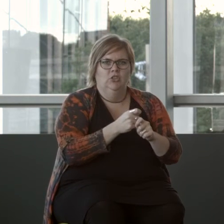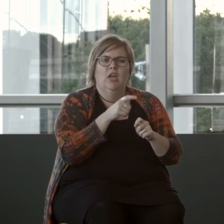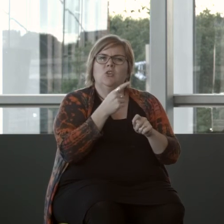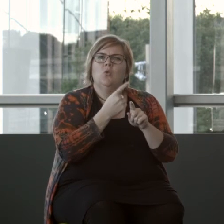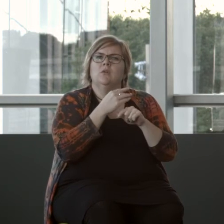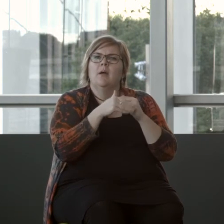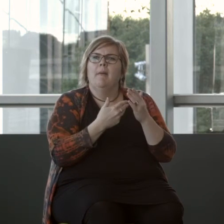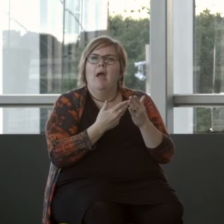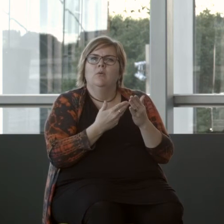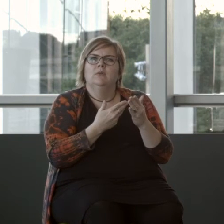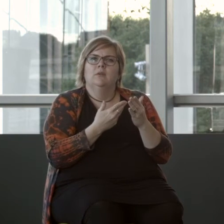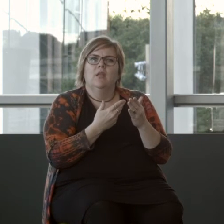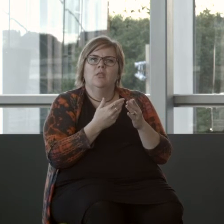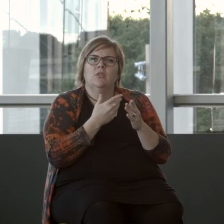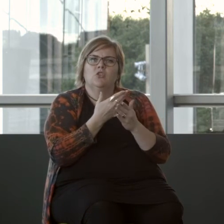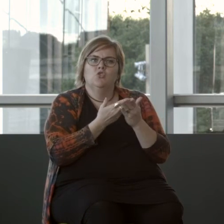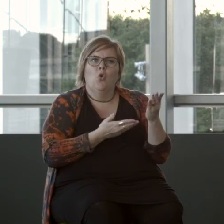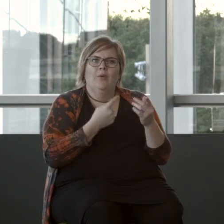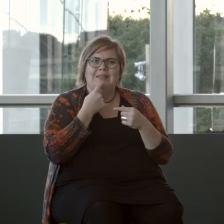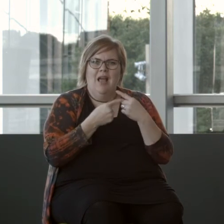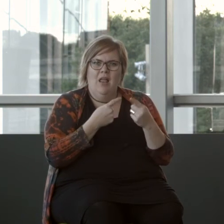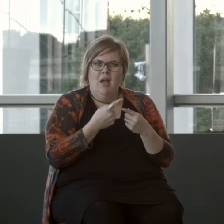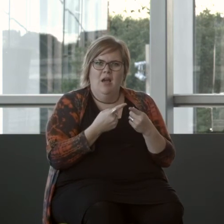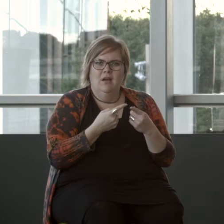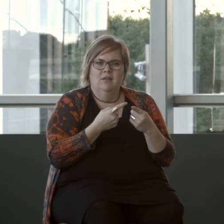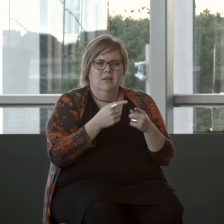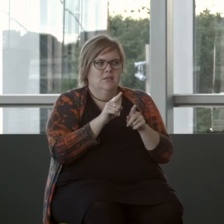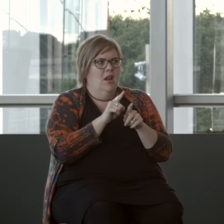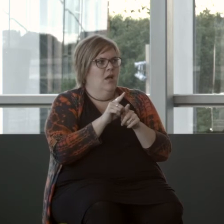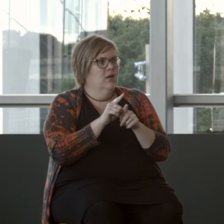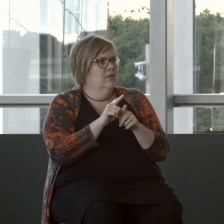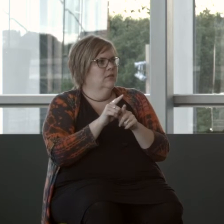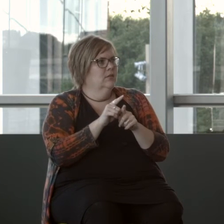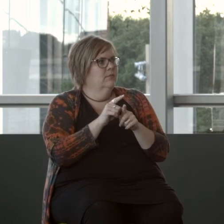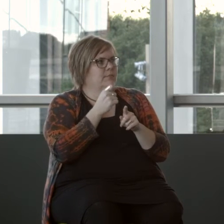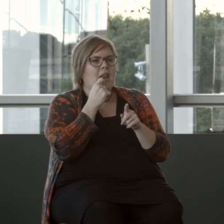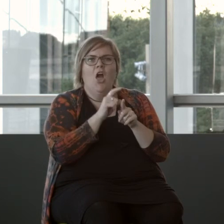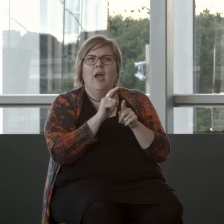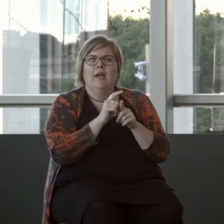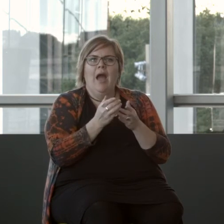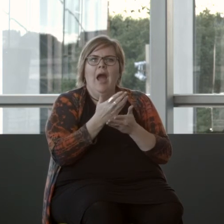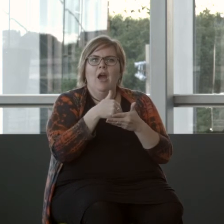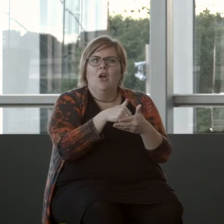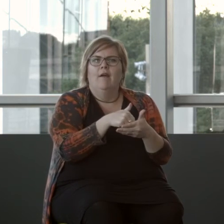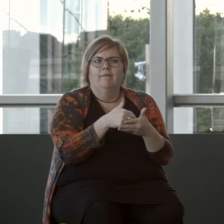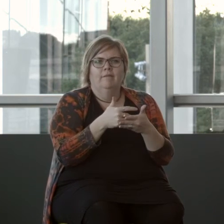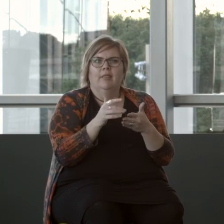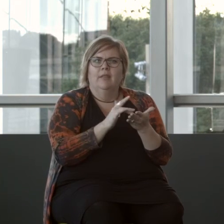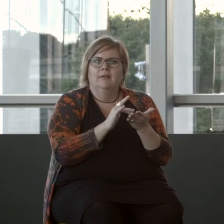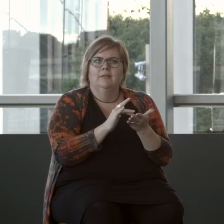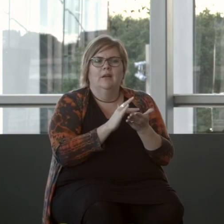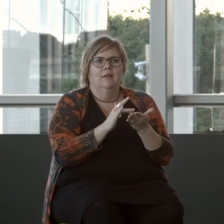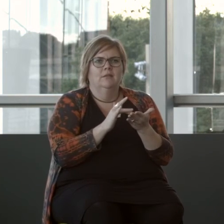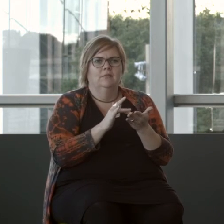the figure of the storyteller as a kind of archaic figure, being present in